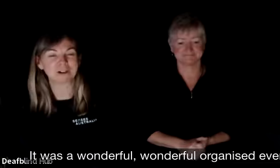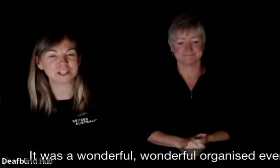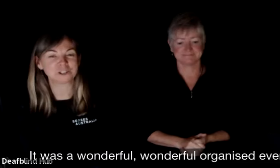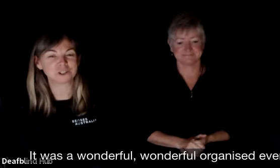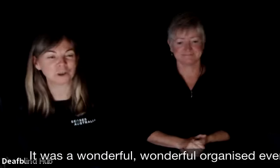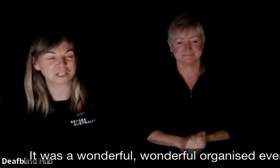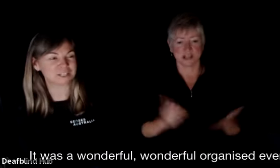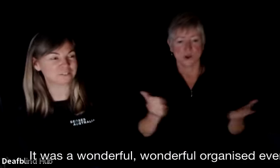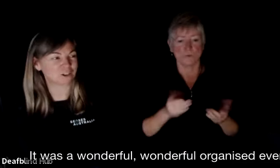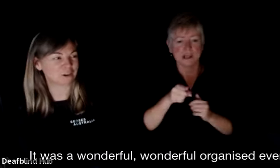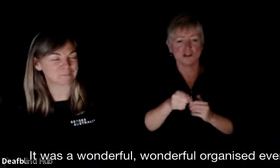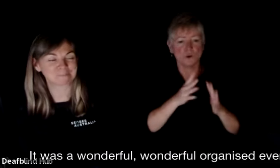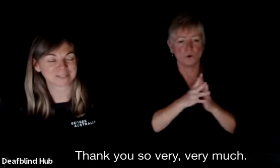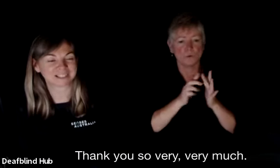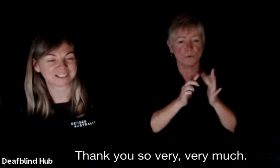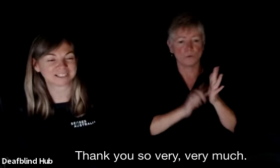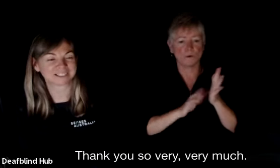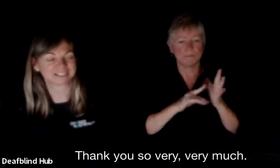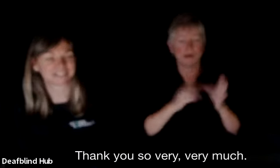Wilma, where are you calling in from?